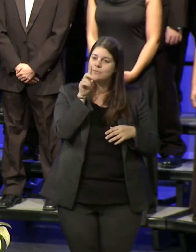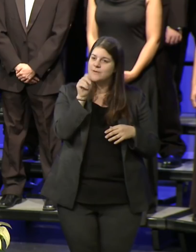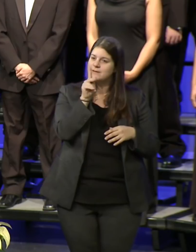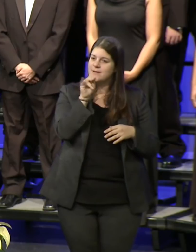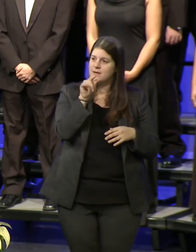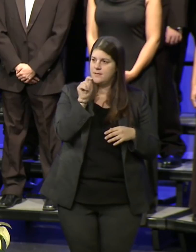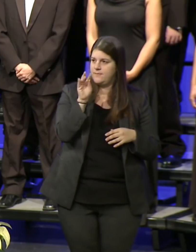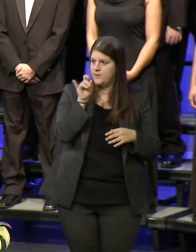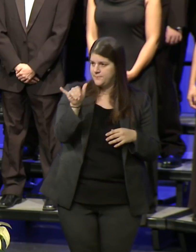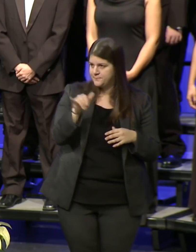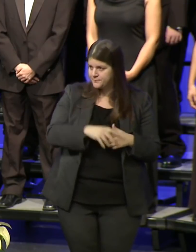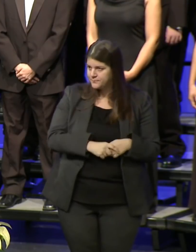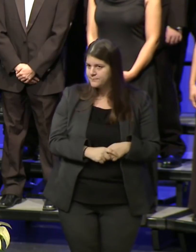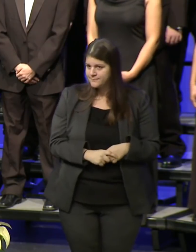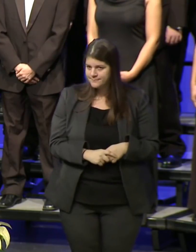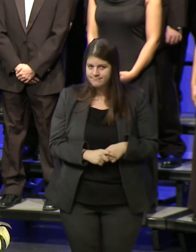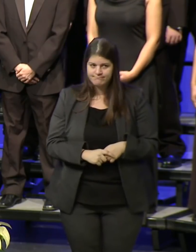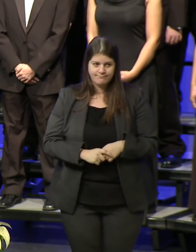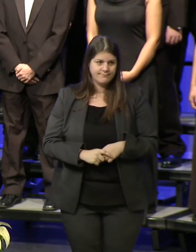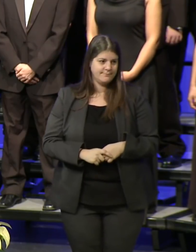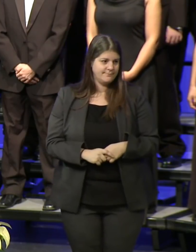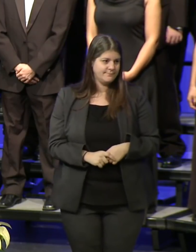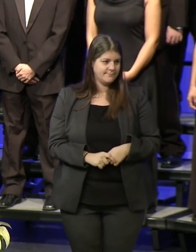Kelly Frey.